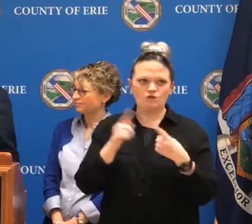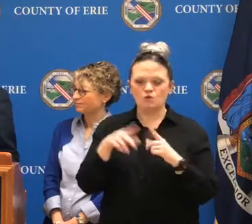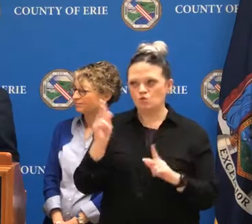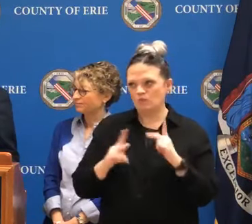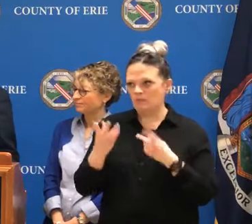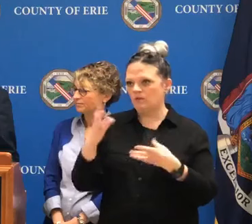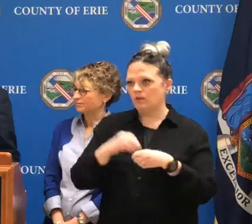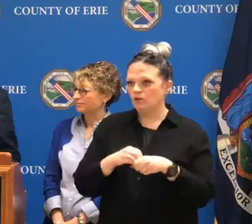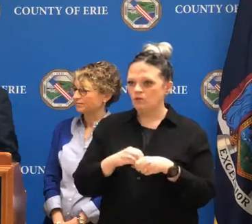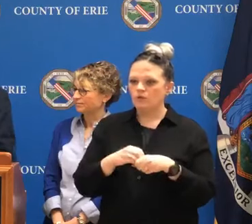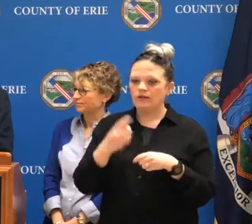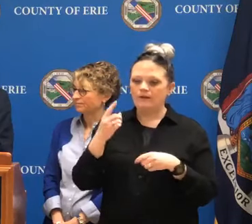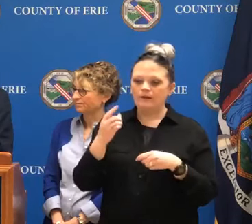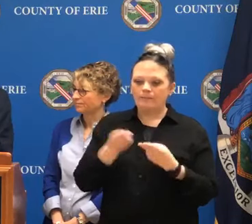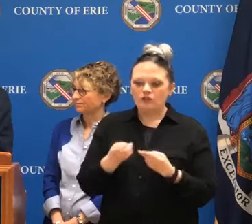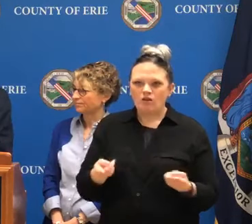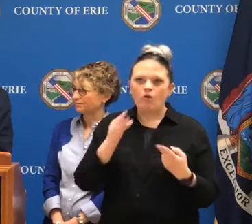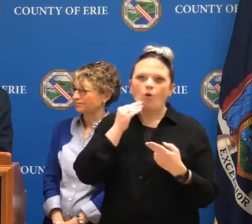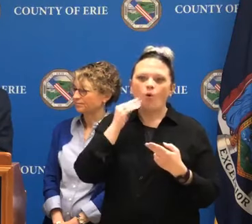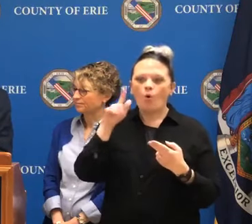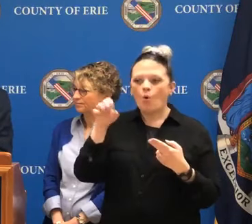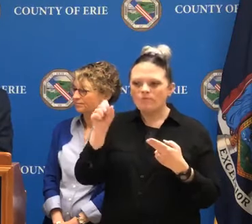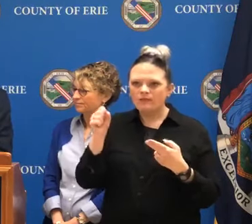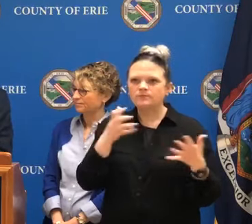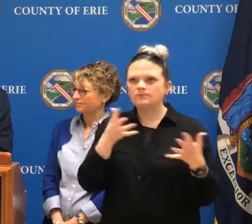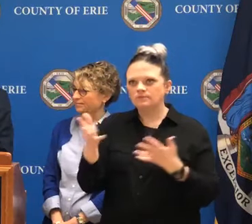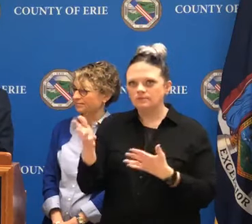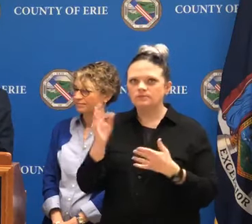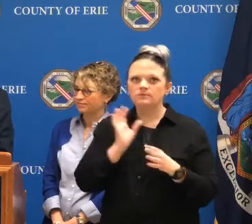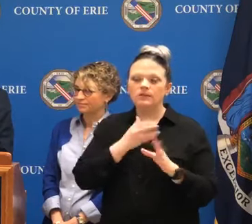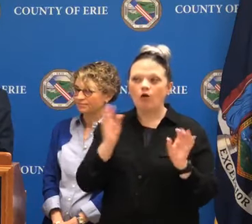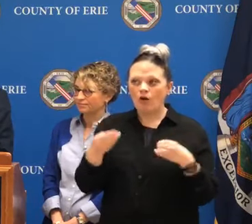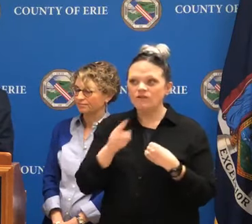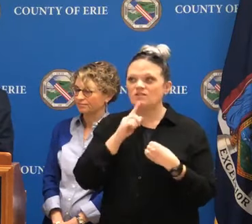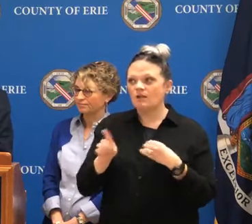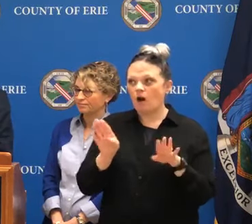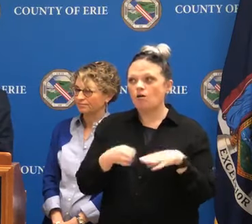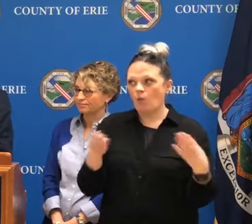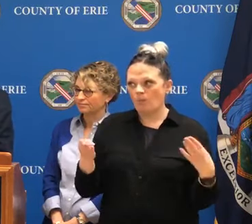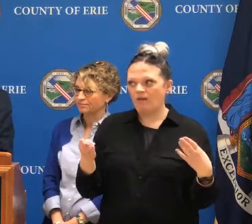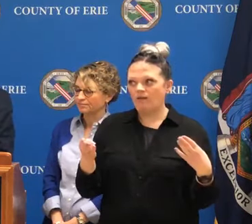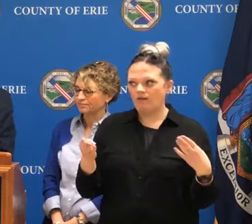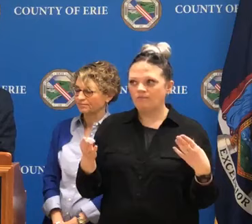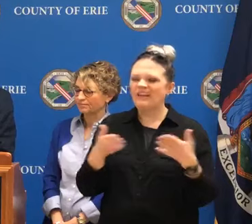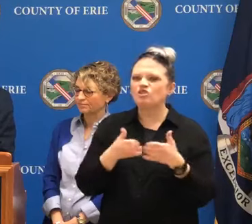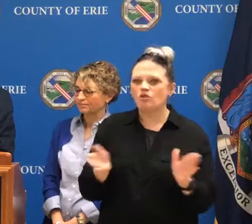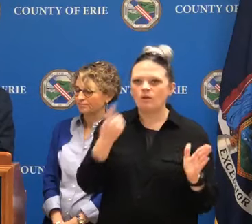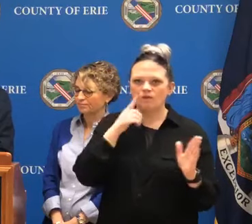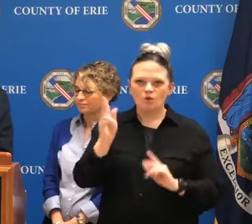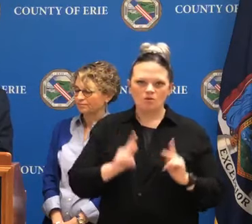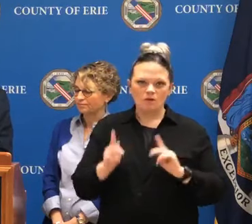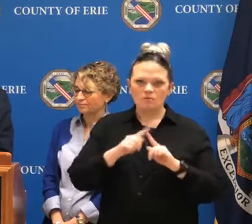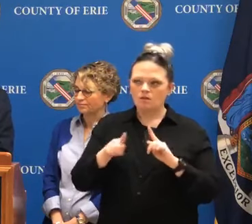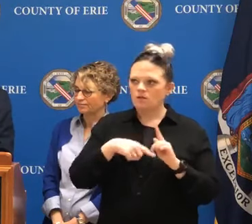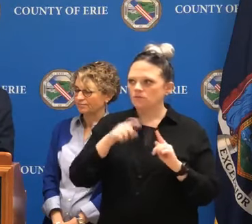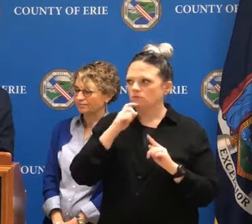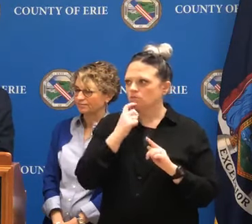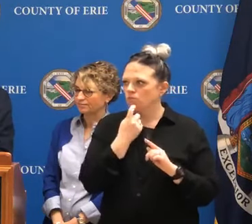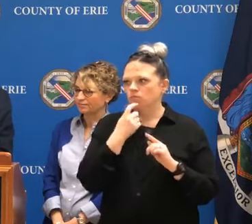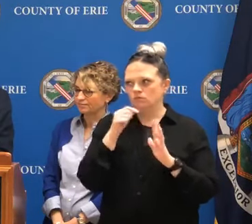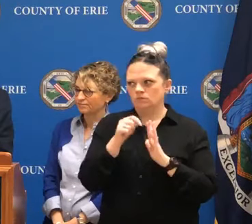individuals, including homelessness and things like that. So our offices are open that generally face the public, but there's extreme limitations on